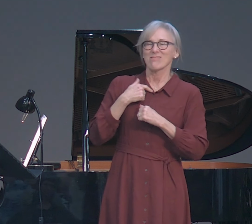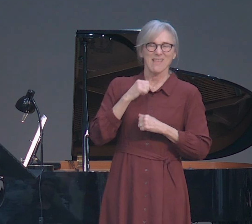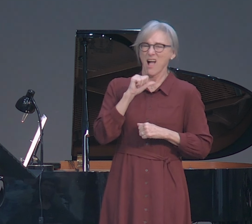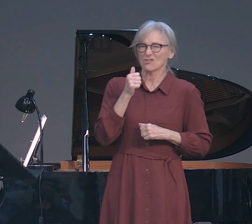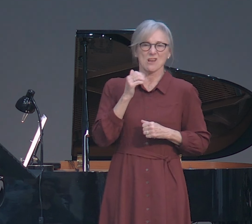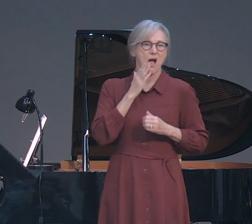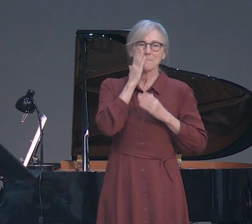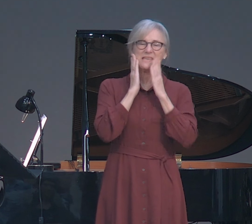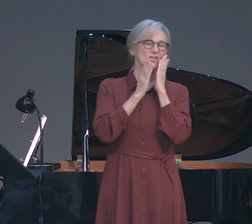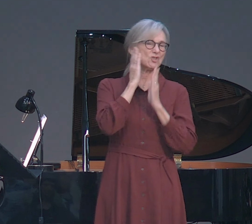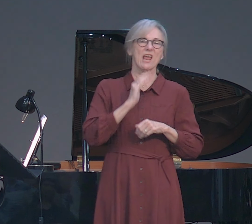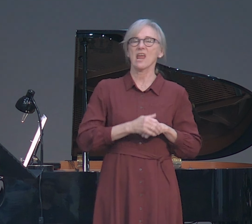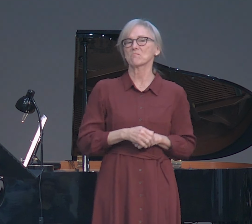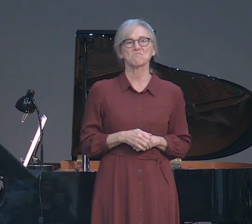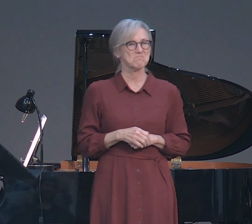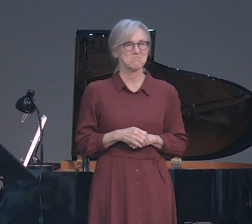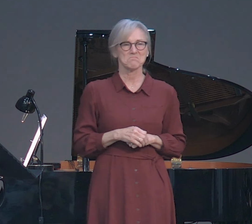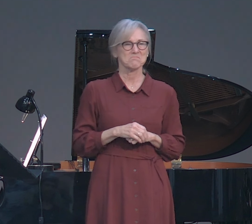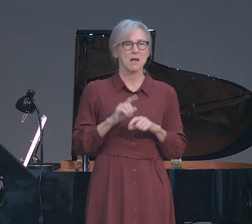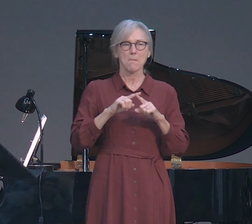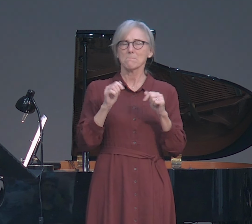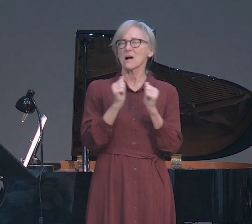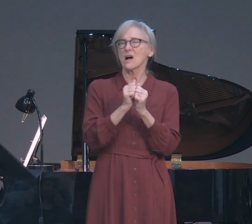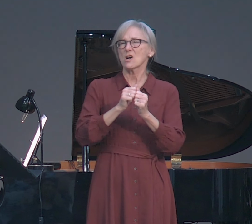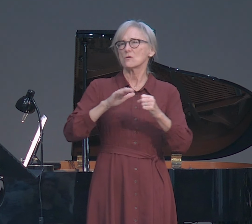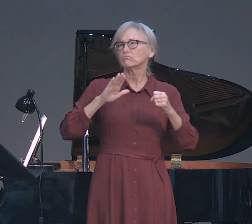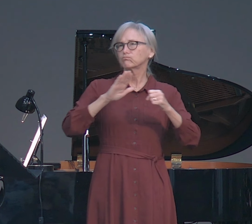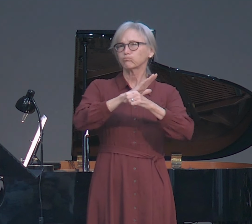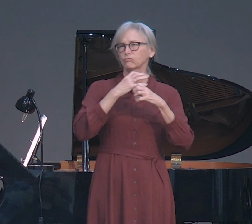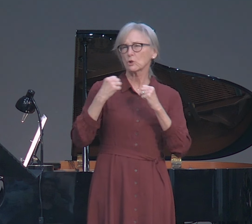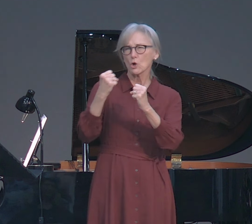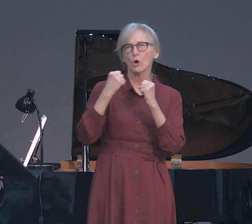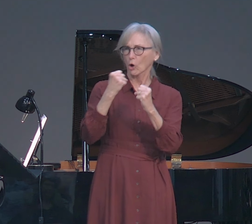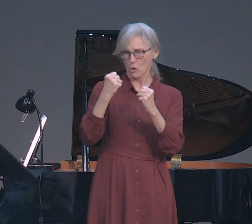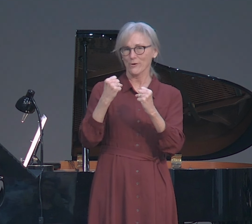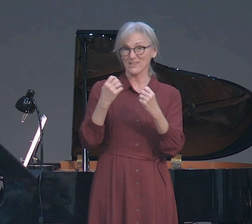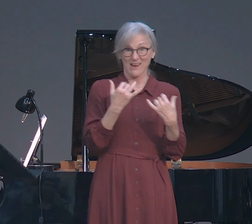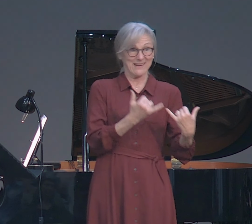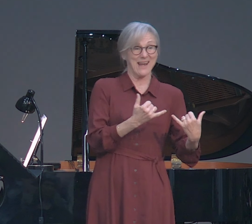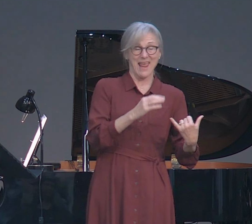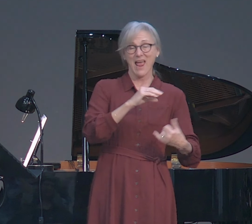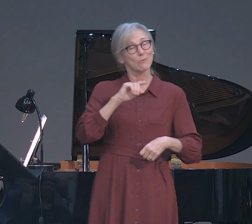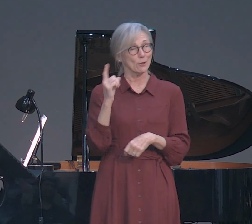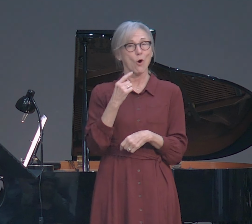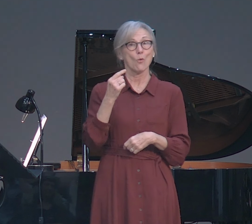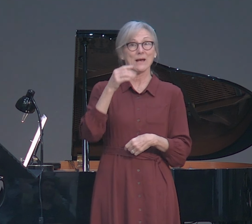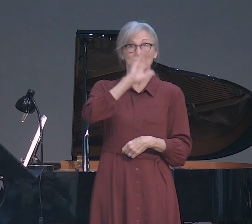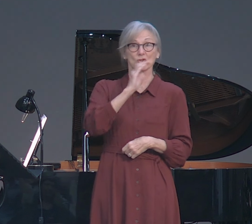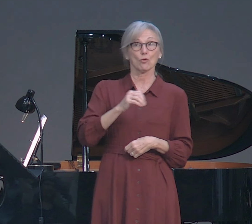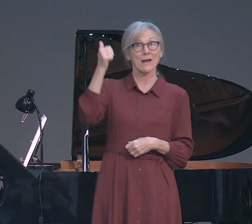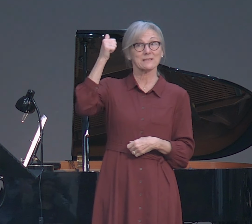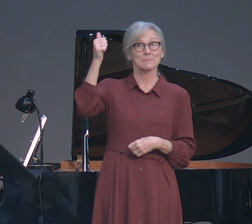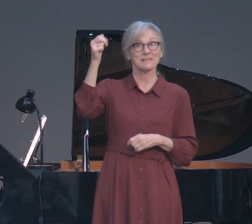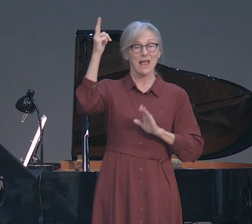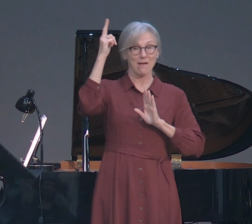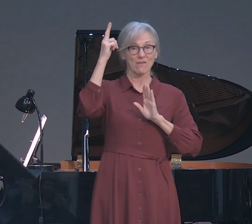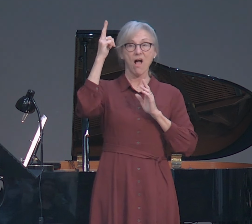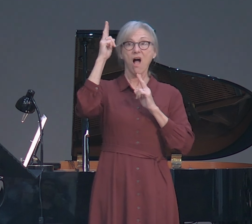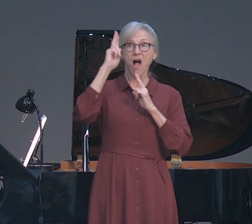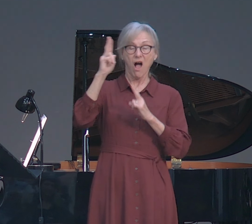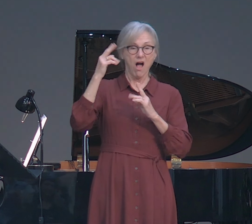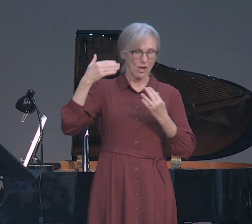all ashamed, but that with full courage, now as always, Christ will be honored in my body,